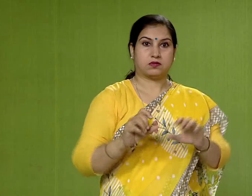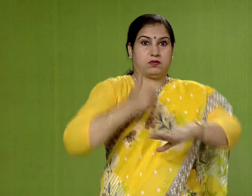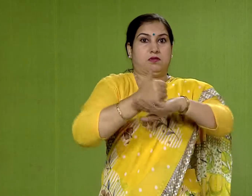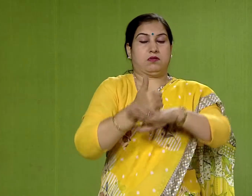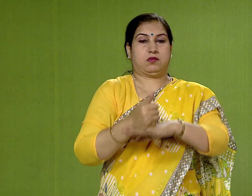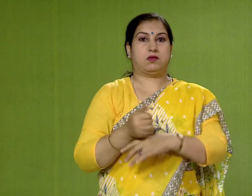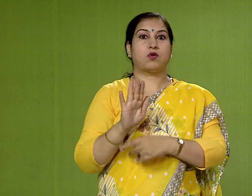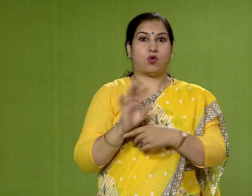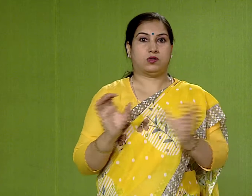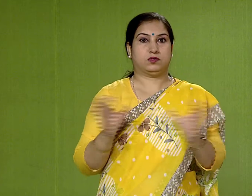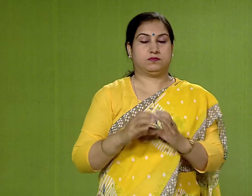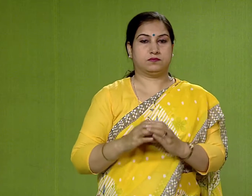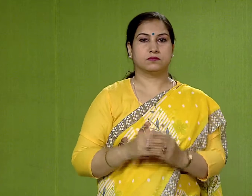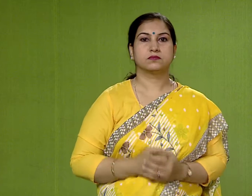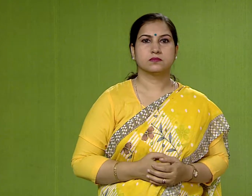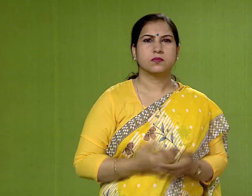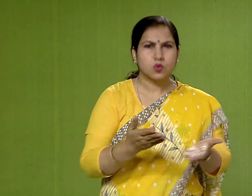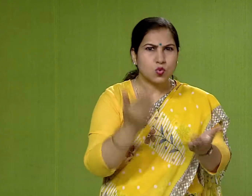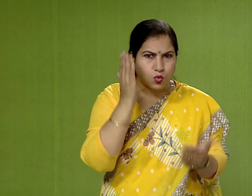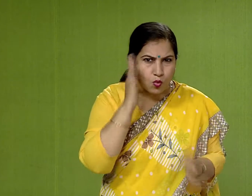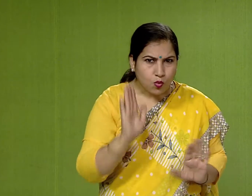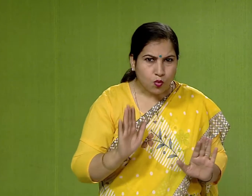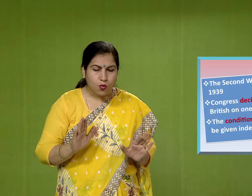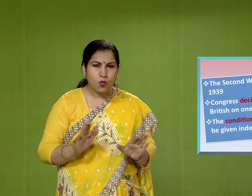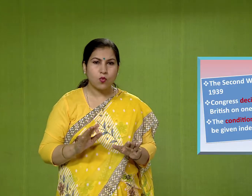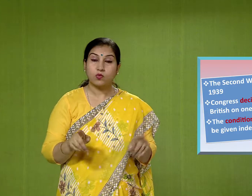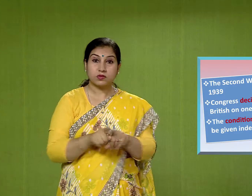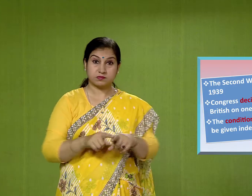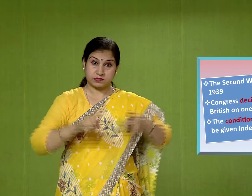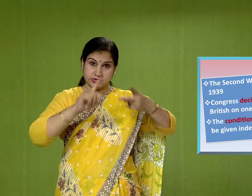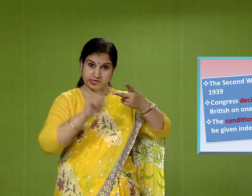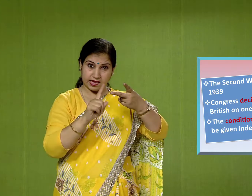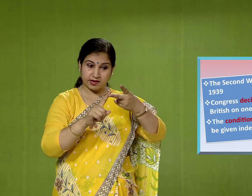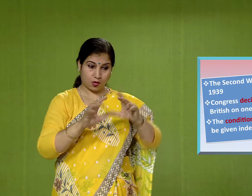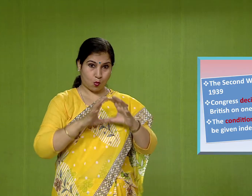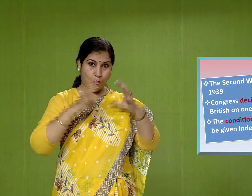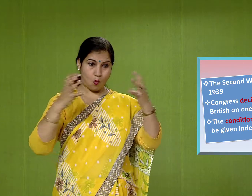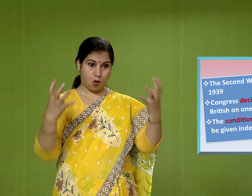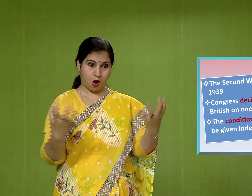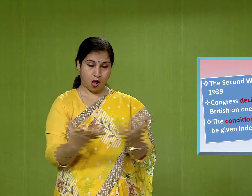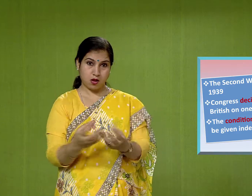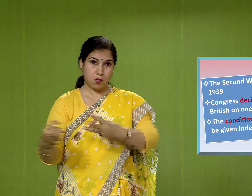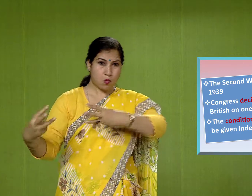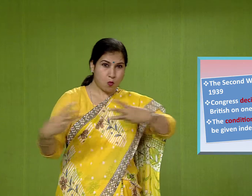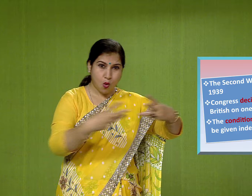Learners, do you know that the Second World War started in the